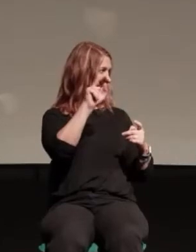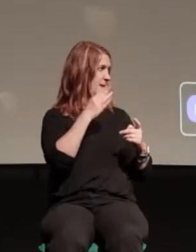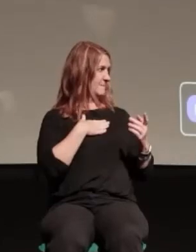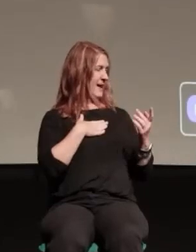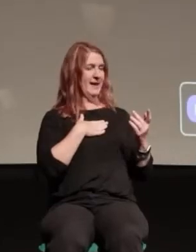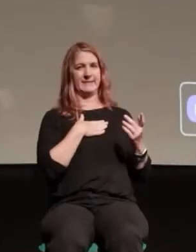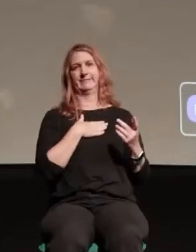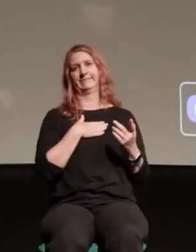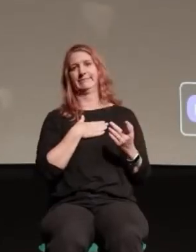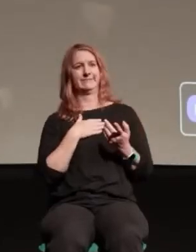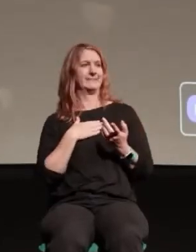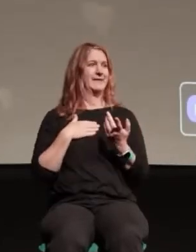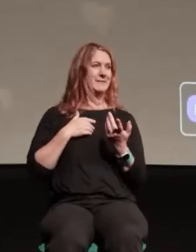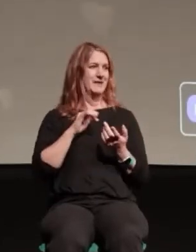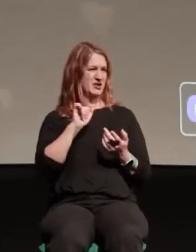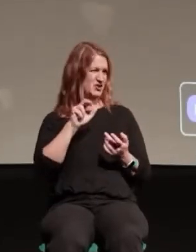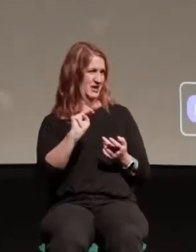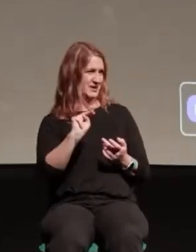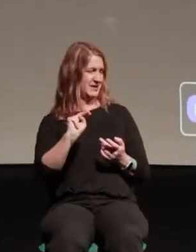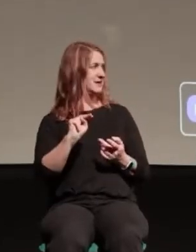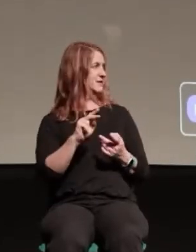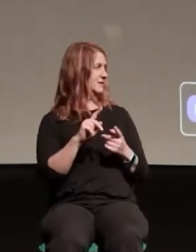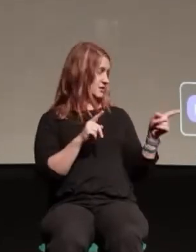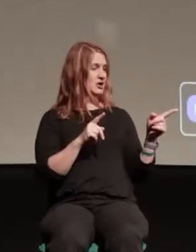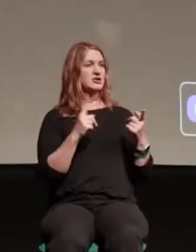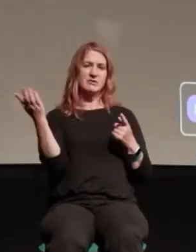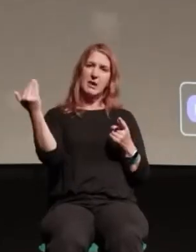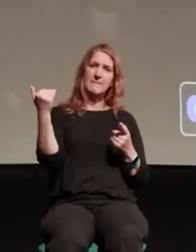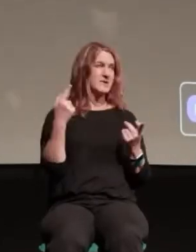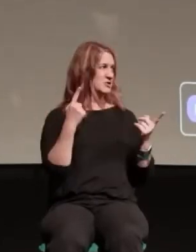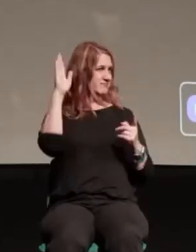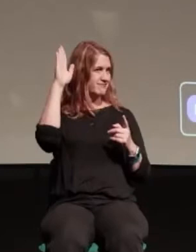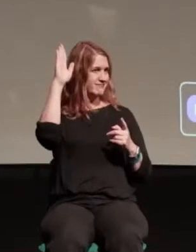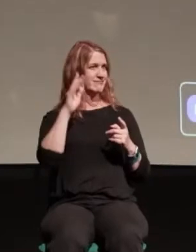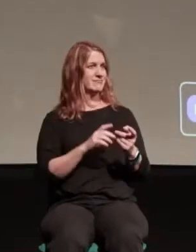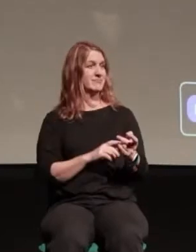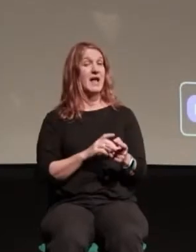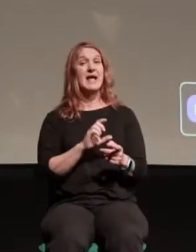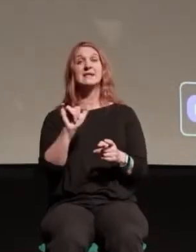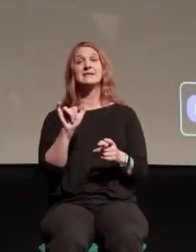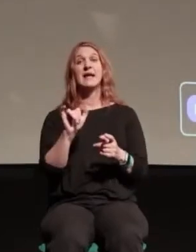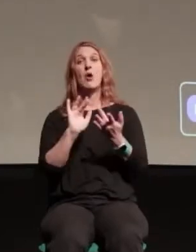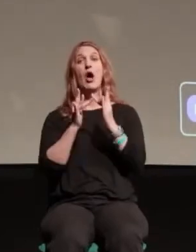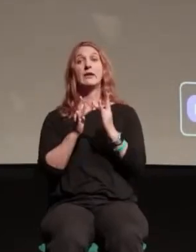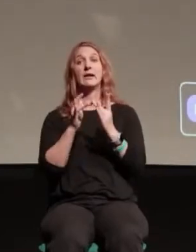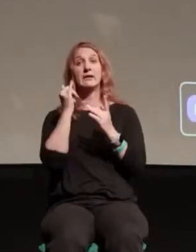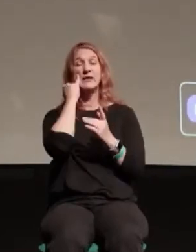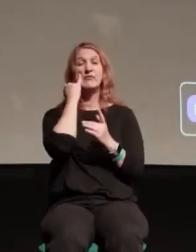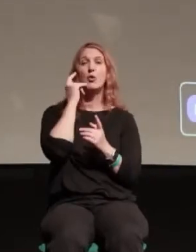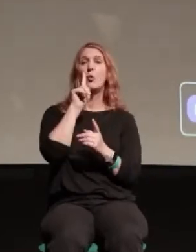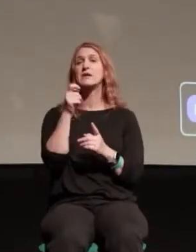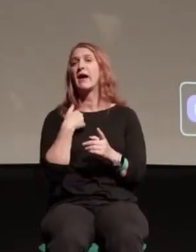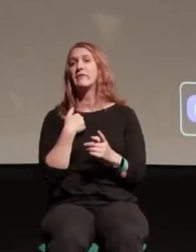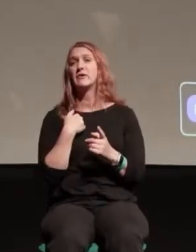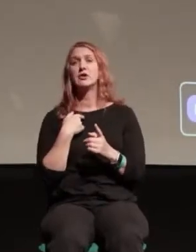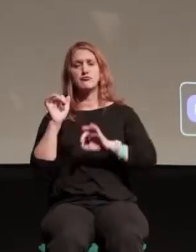former colleague, if you could raise your hand. Yeah, could line up right there. Thank you. And same thing on questions into